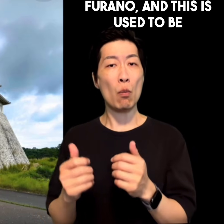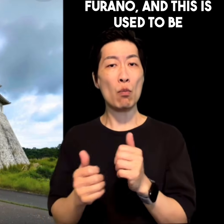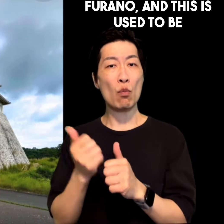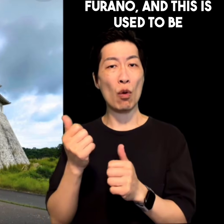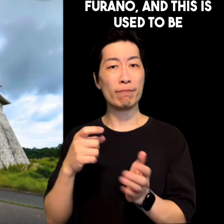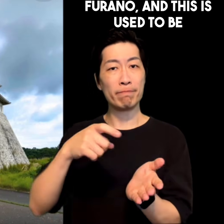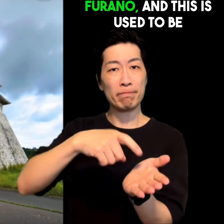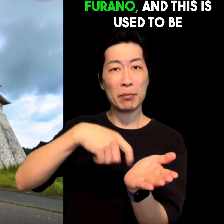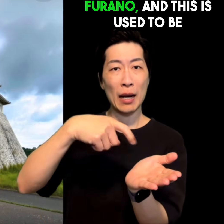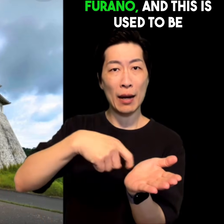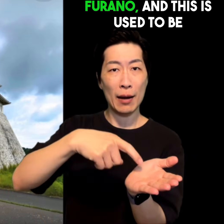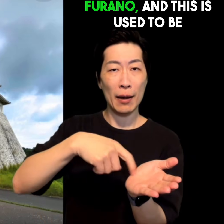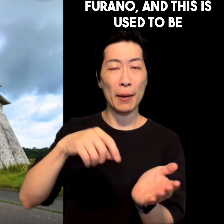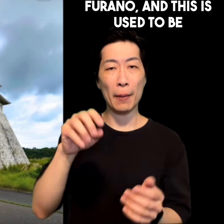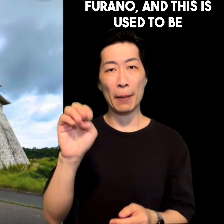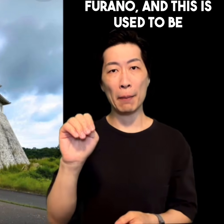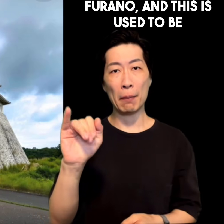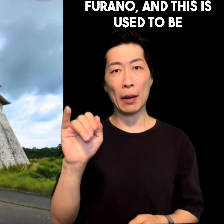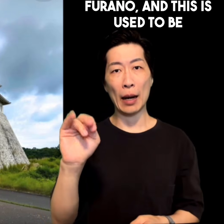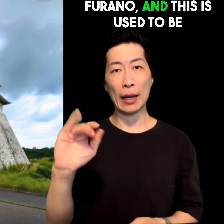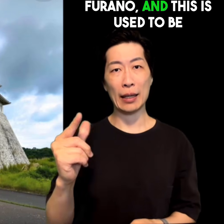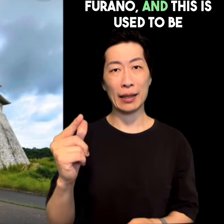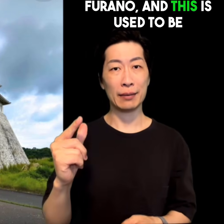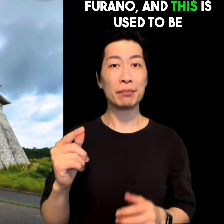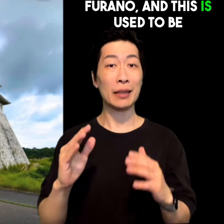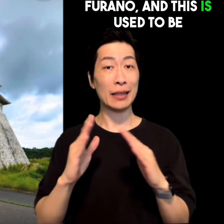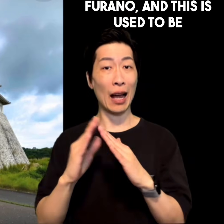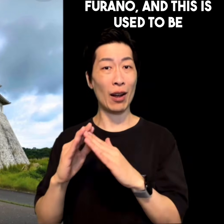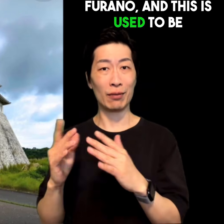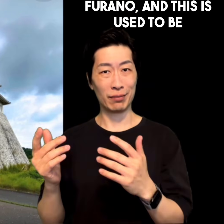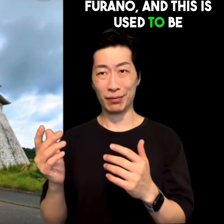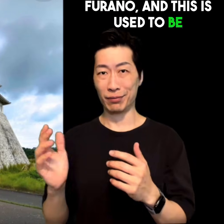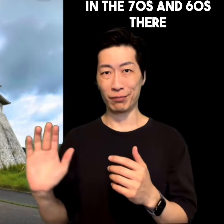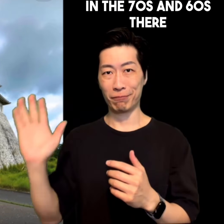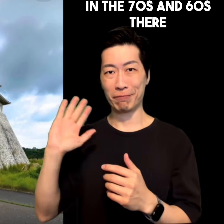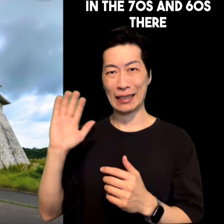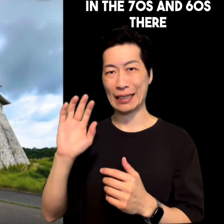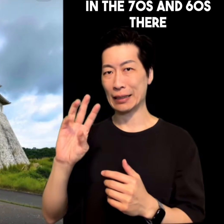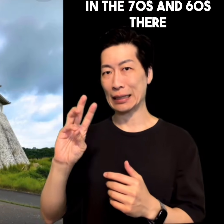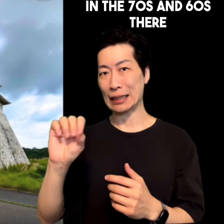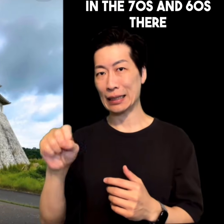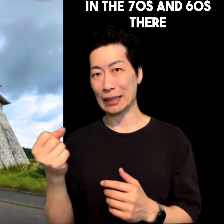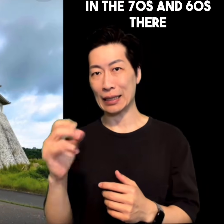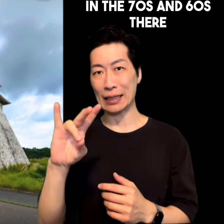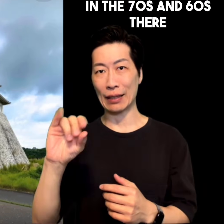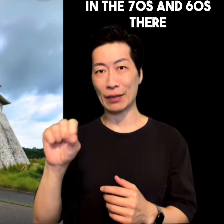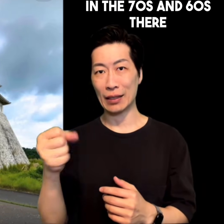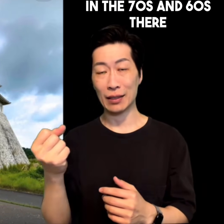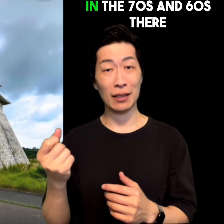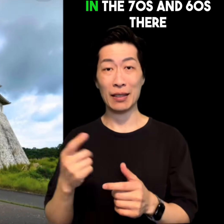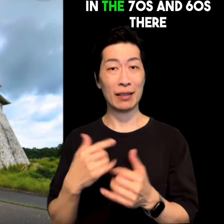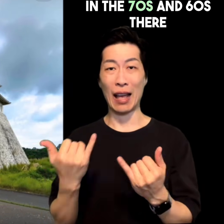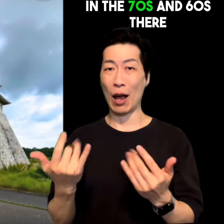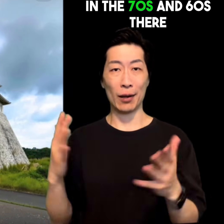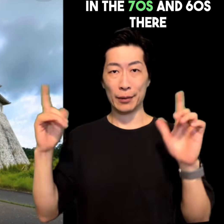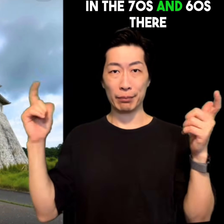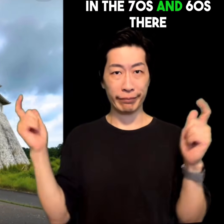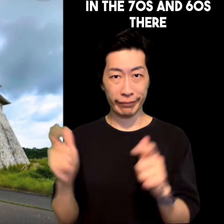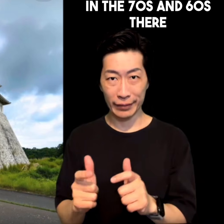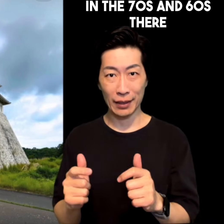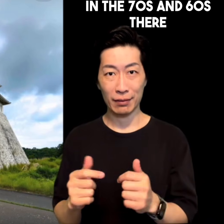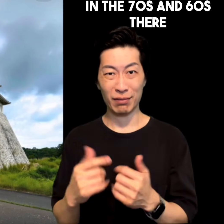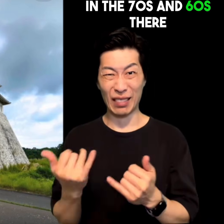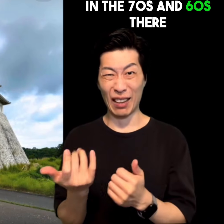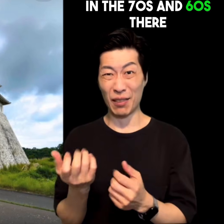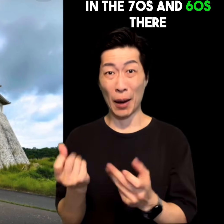This is close to Furano, and this used to be a mining town, which in the 70s